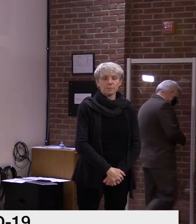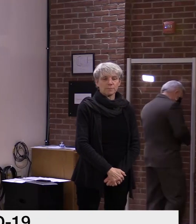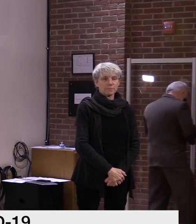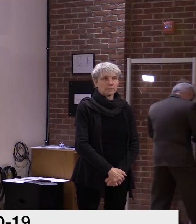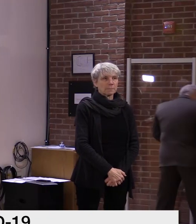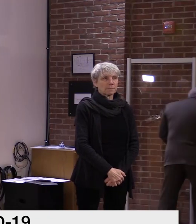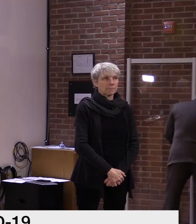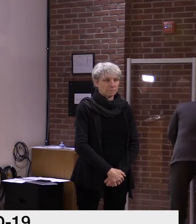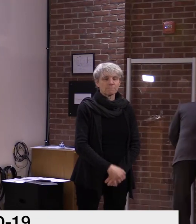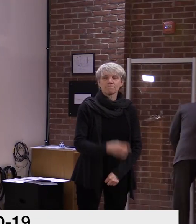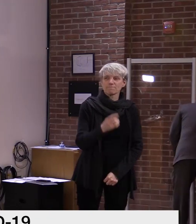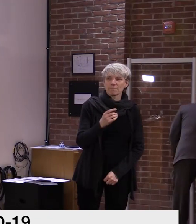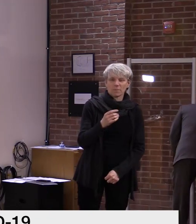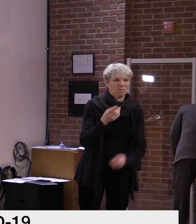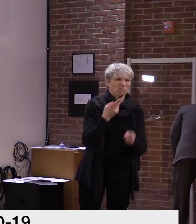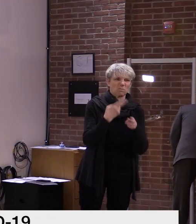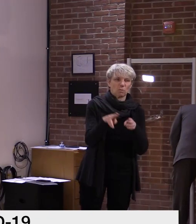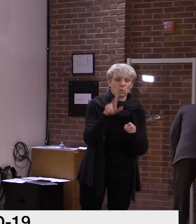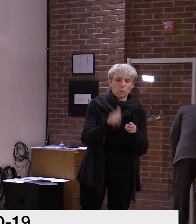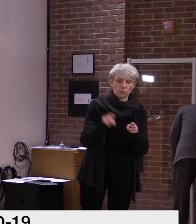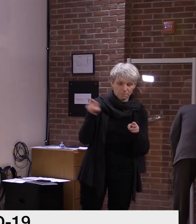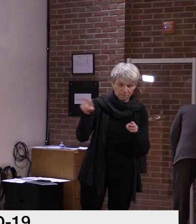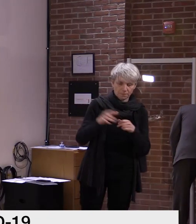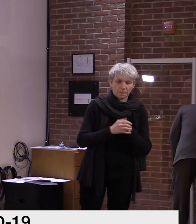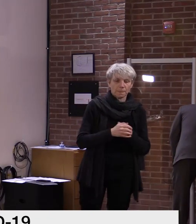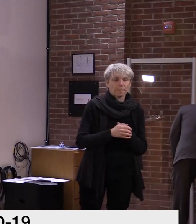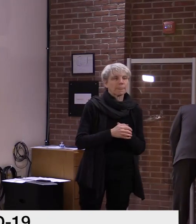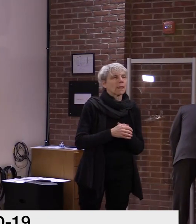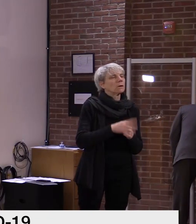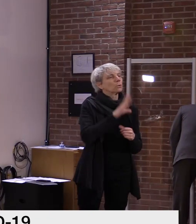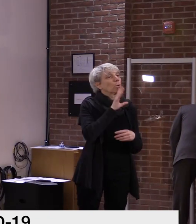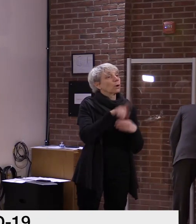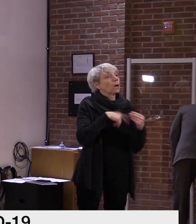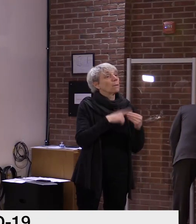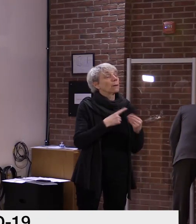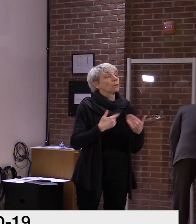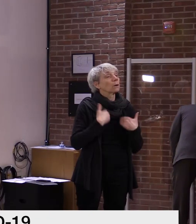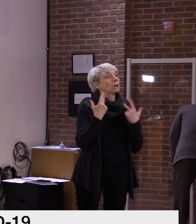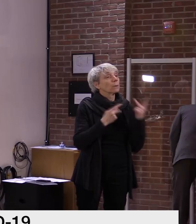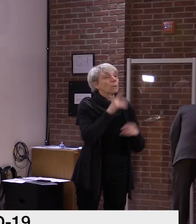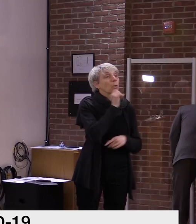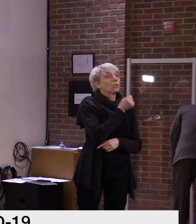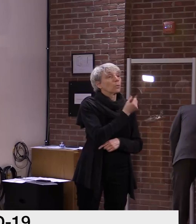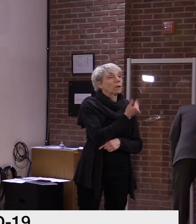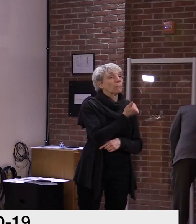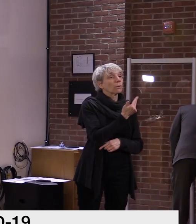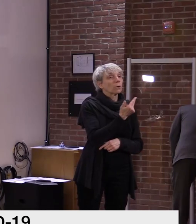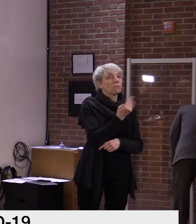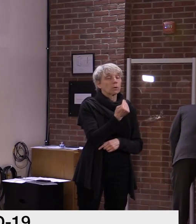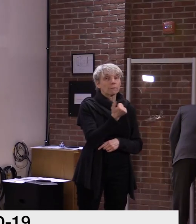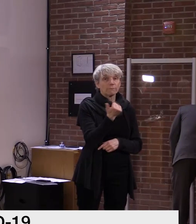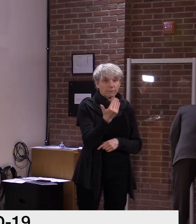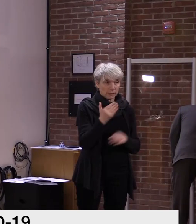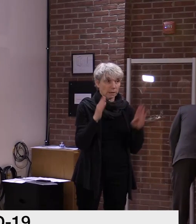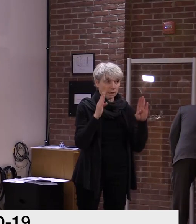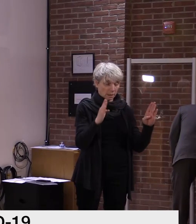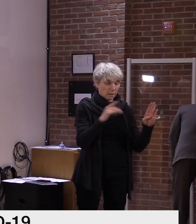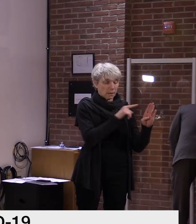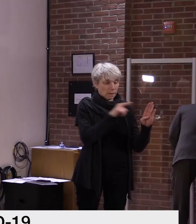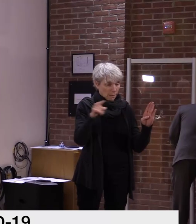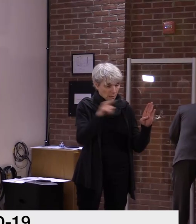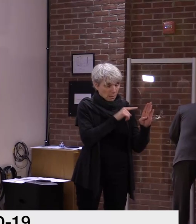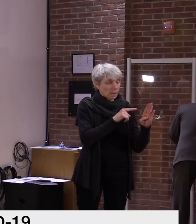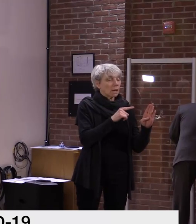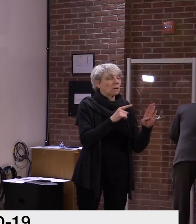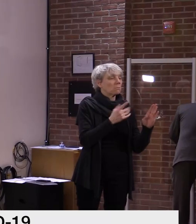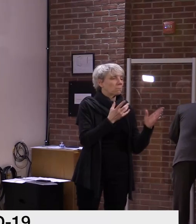Yeah, quick question for Governor Scott. How does the 12 to 15 age group and their vaccination rate play into the